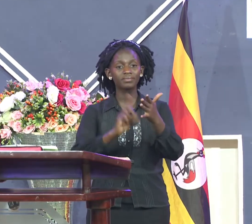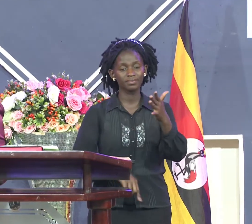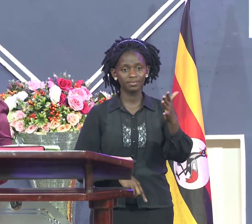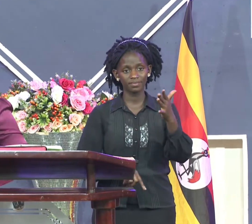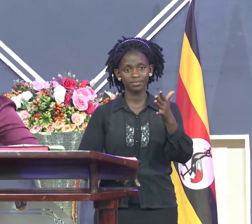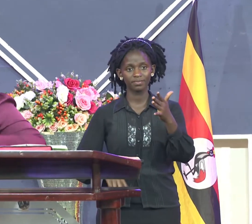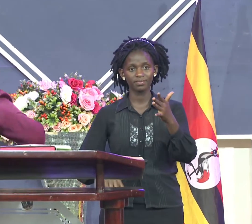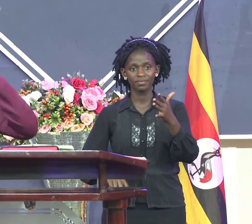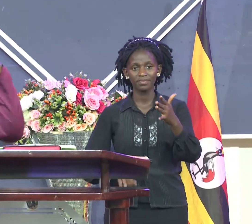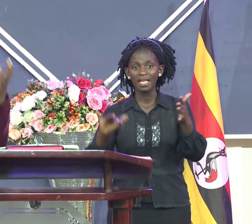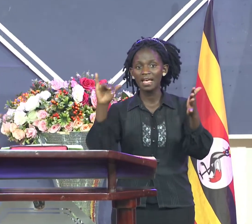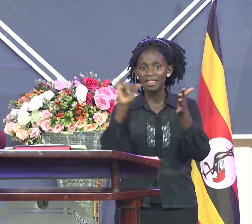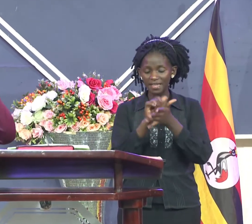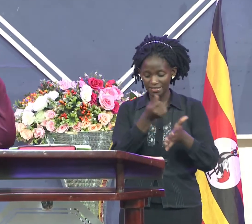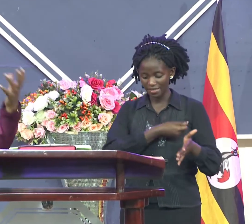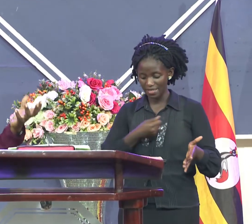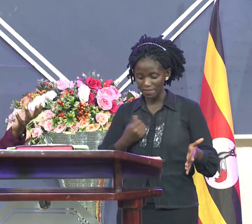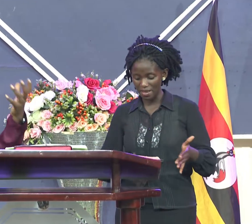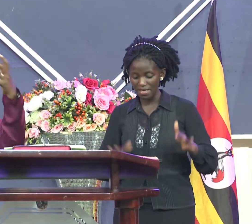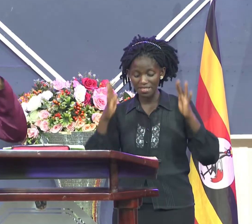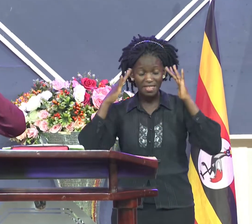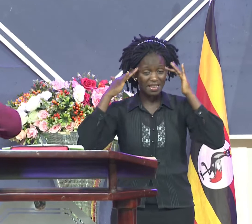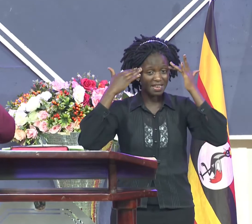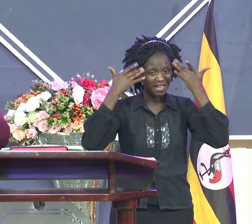What would that mean?